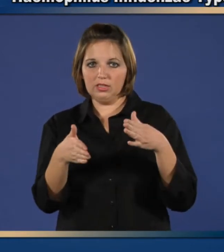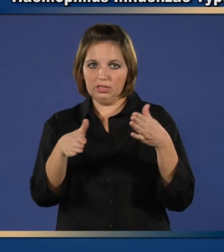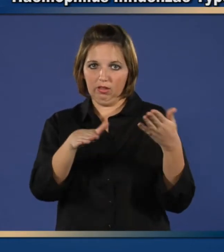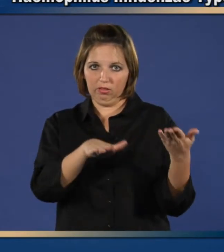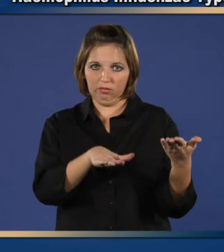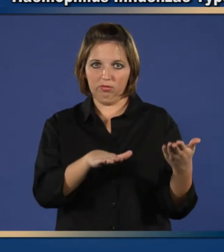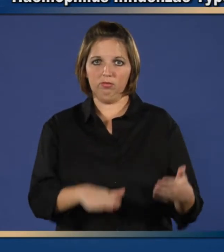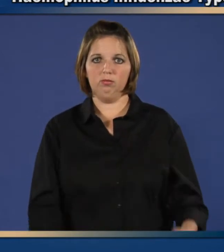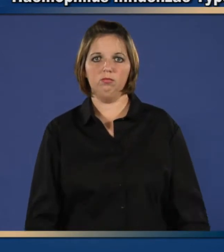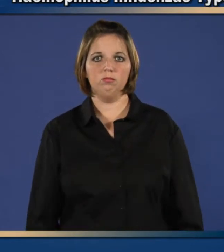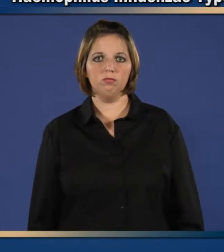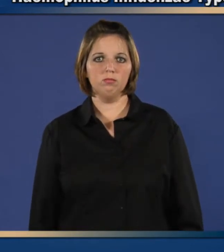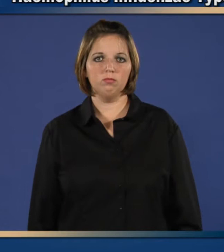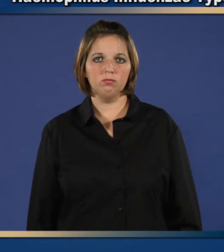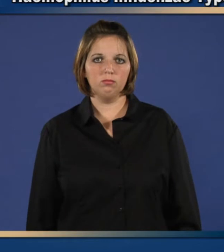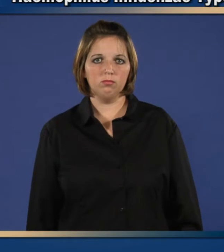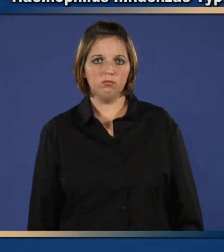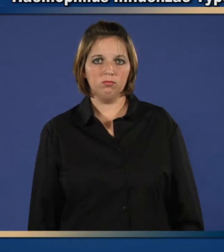and death.